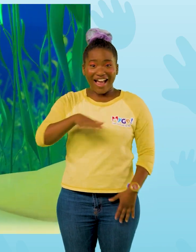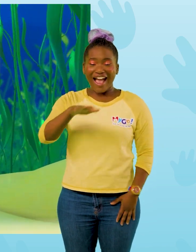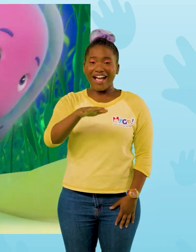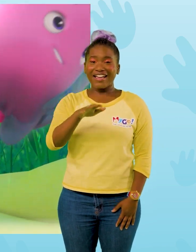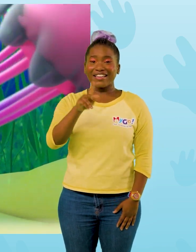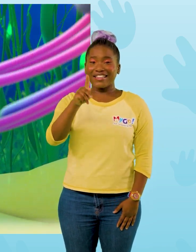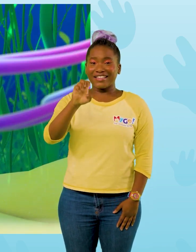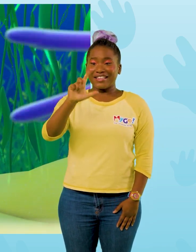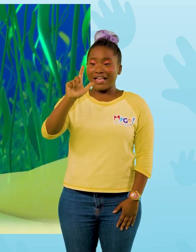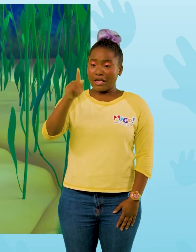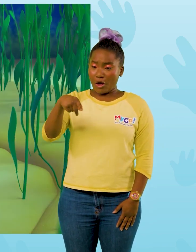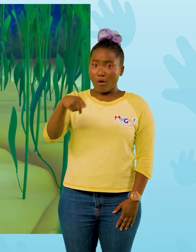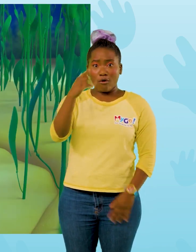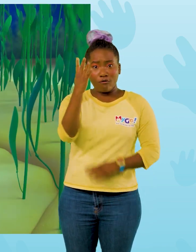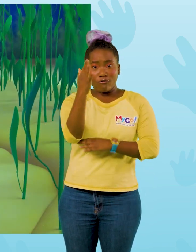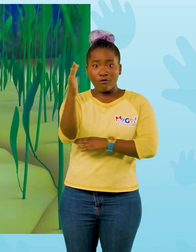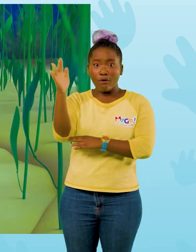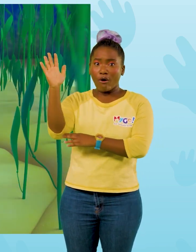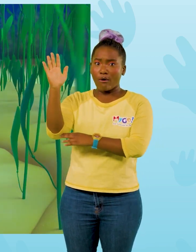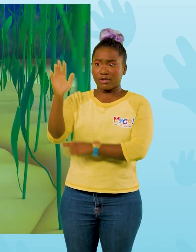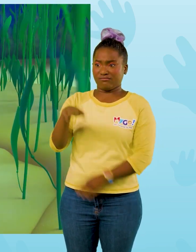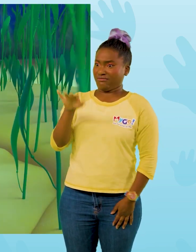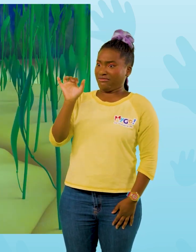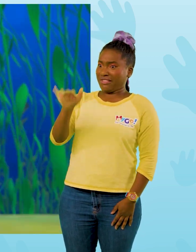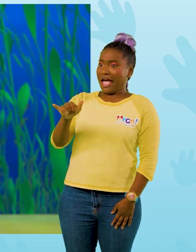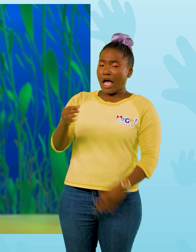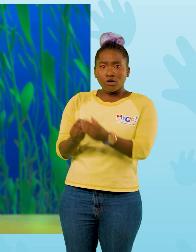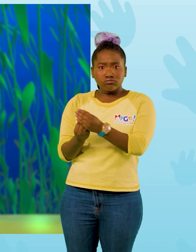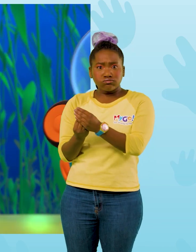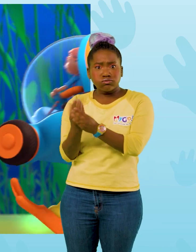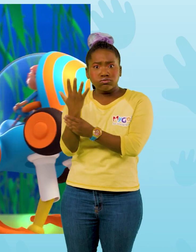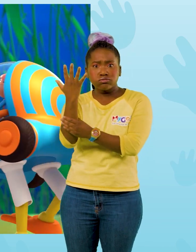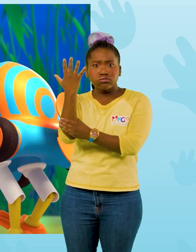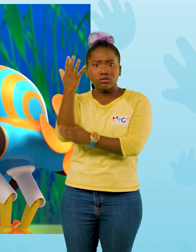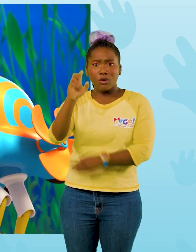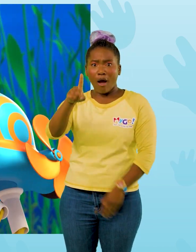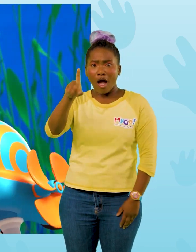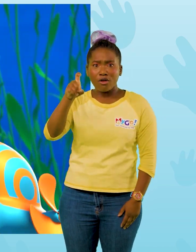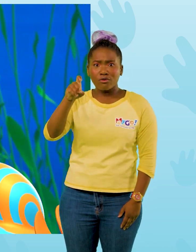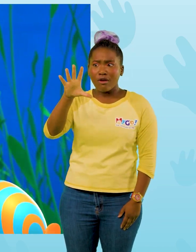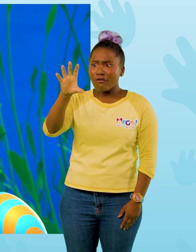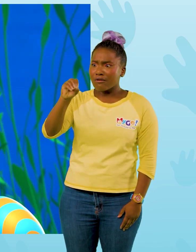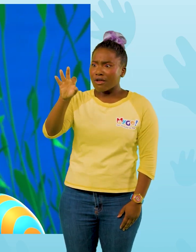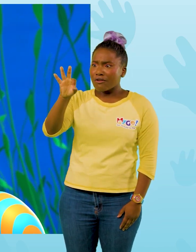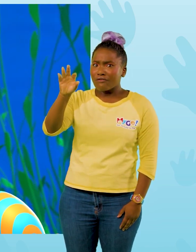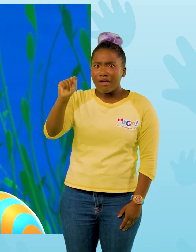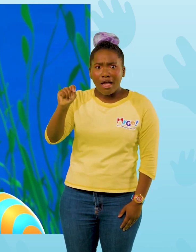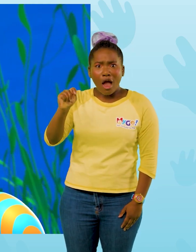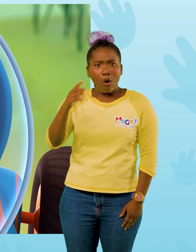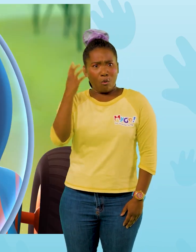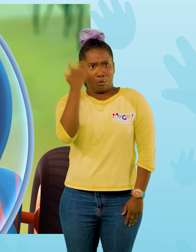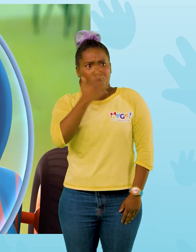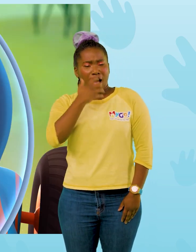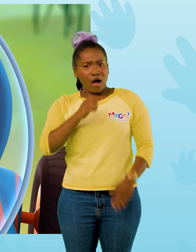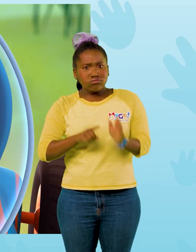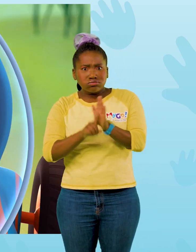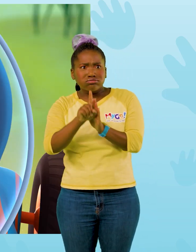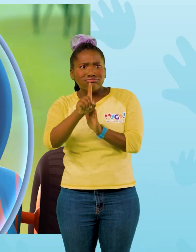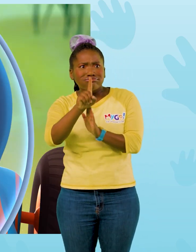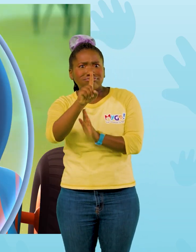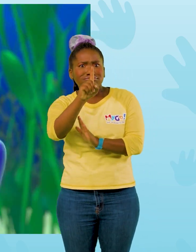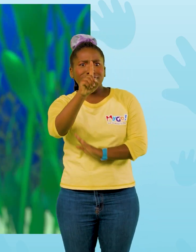our kelp forest. This kelp can grow up to 150 feet. Wow, that's